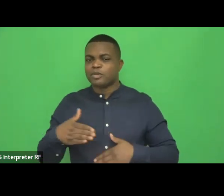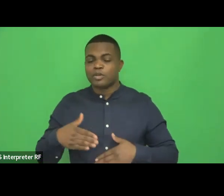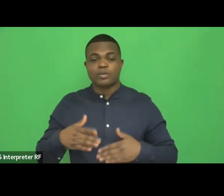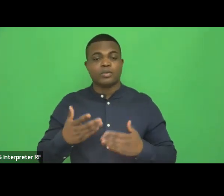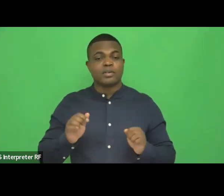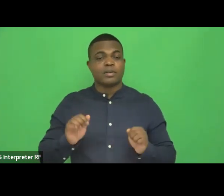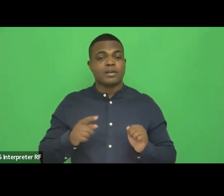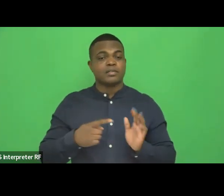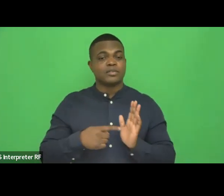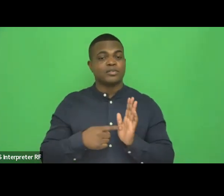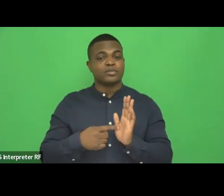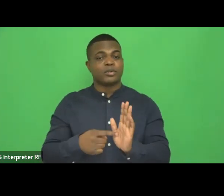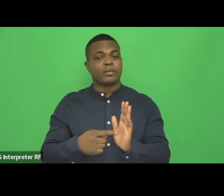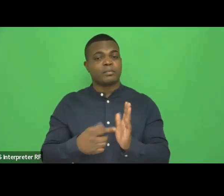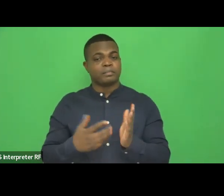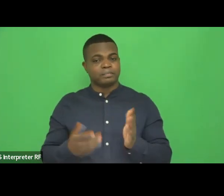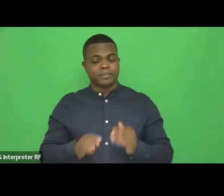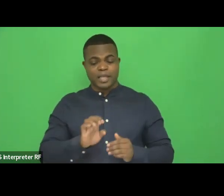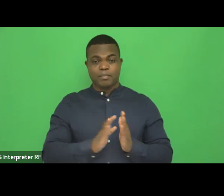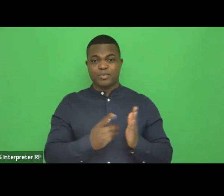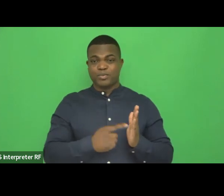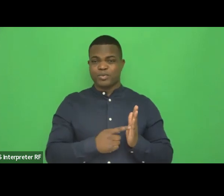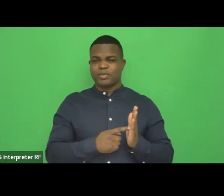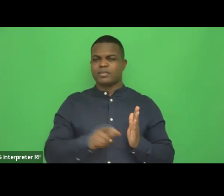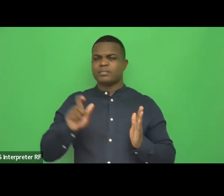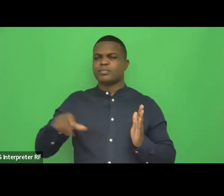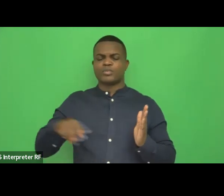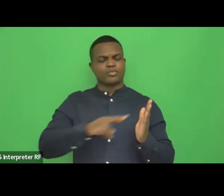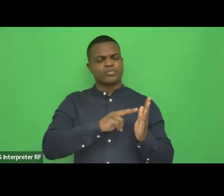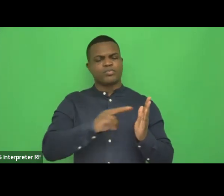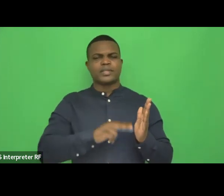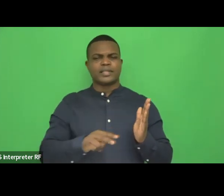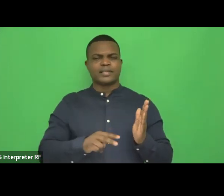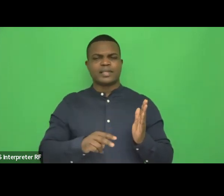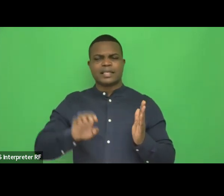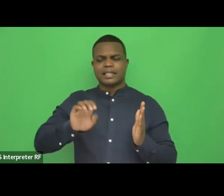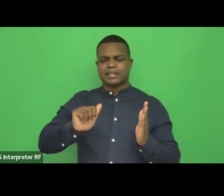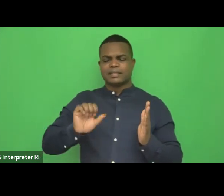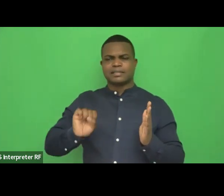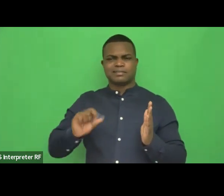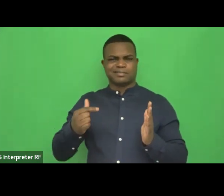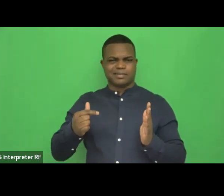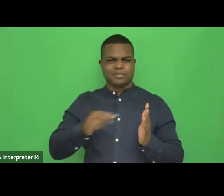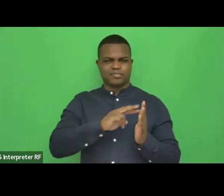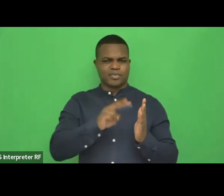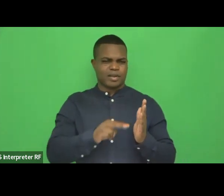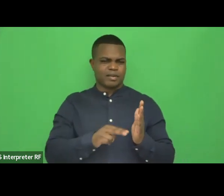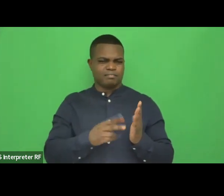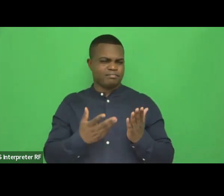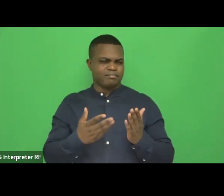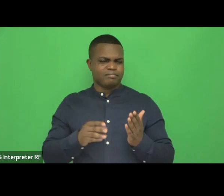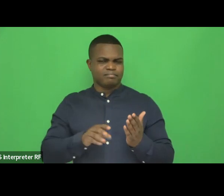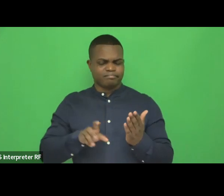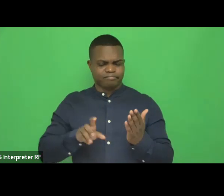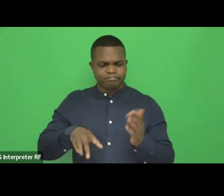that. Why would I be talking about this boring thing called accessibility metadata? This will increasingly be